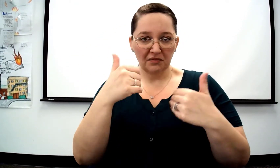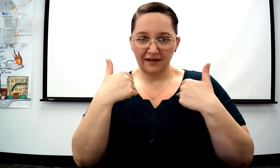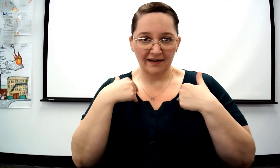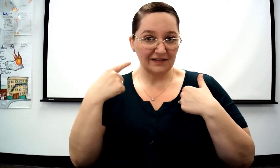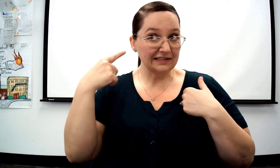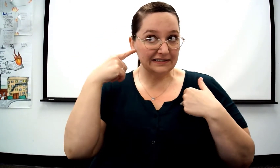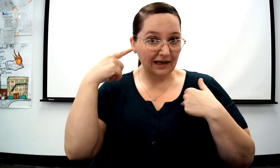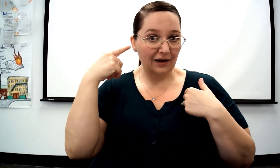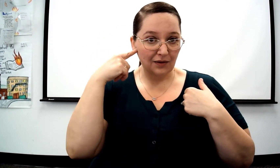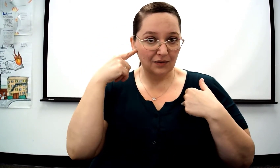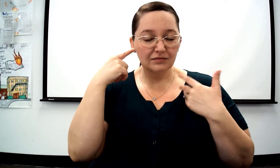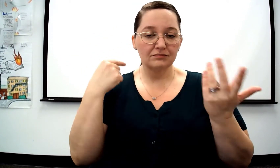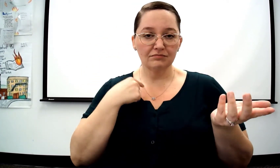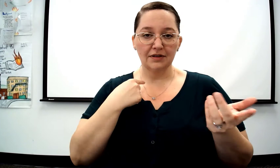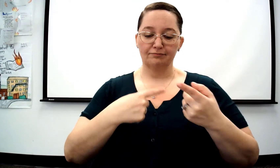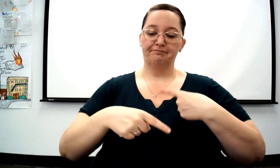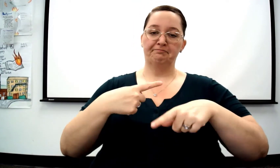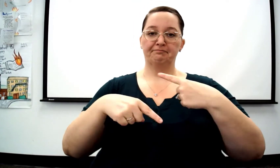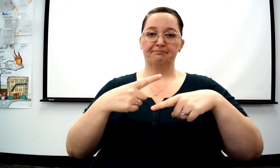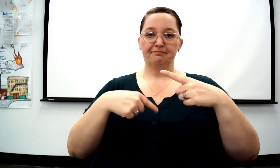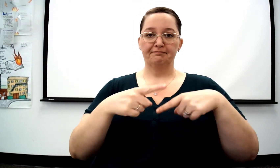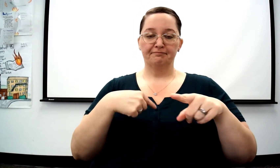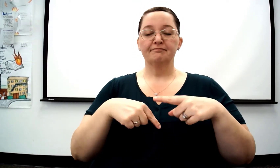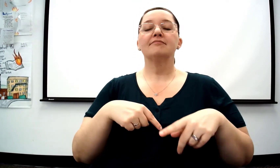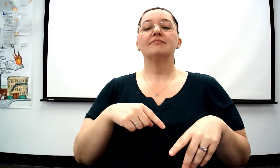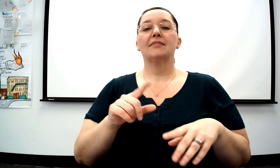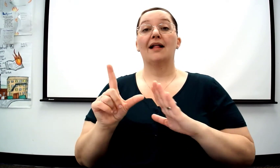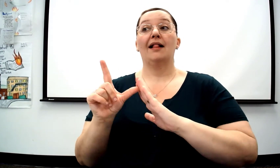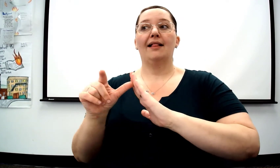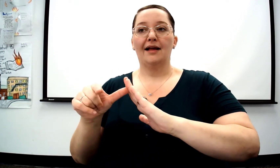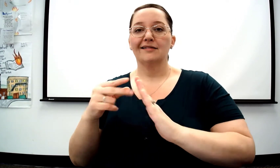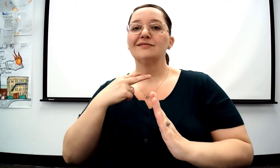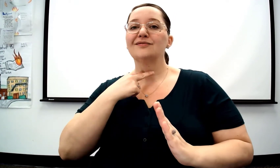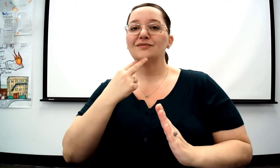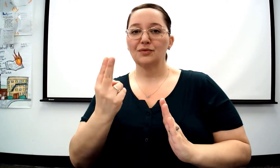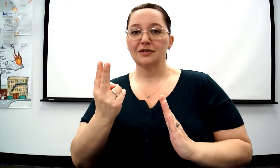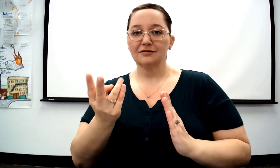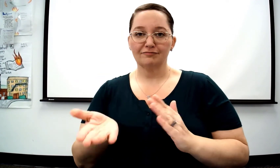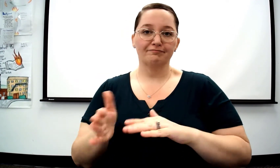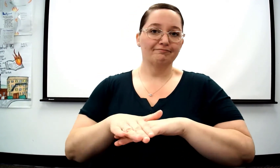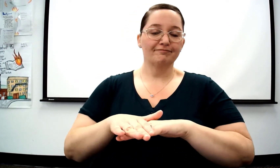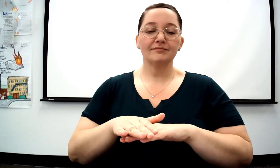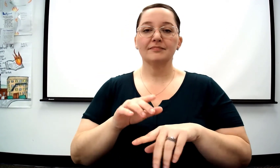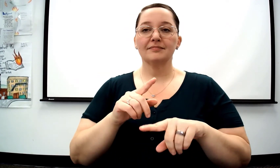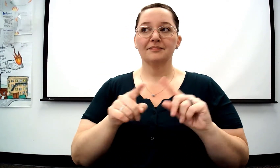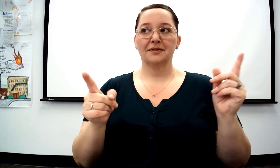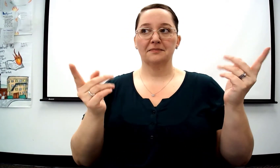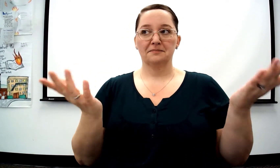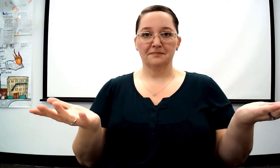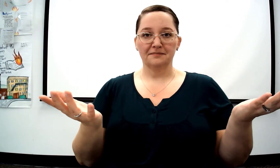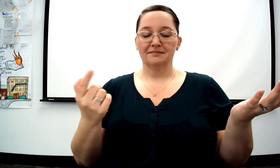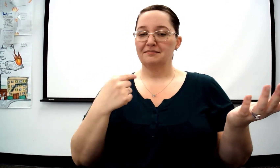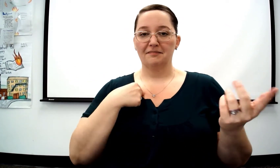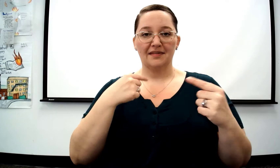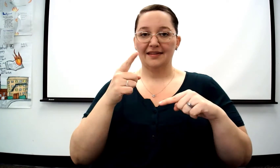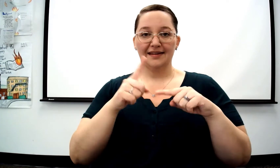Now, you know our videos don't have sound other than the voiceover. I will record a video and then I'll put the voiceover